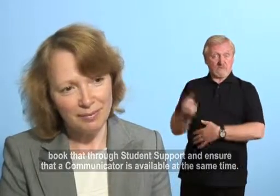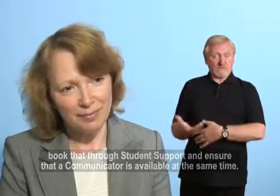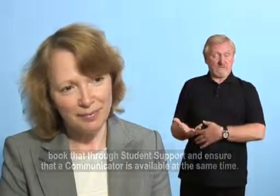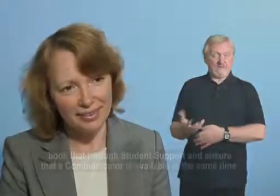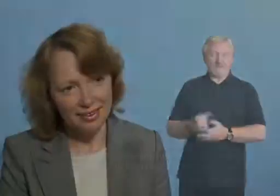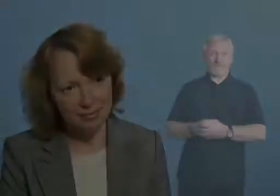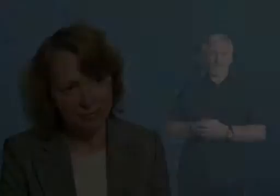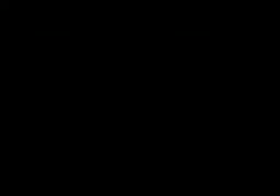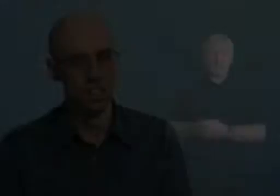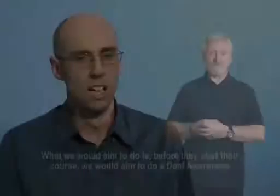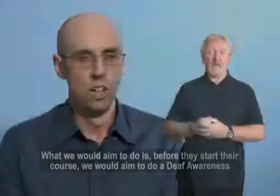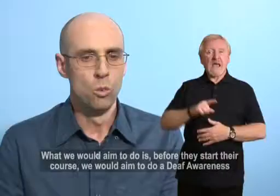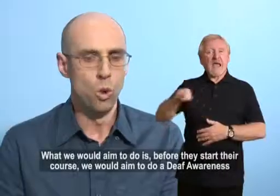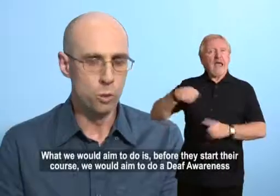time.